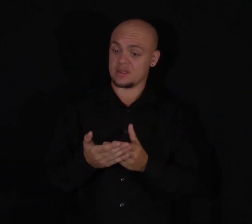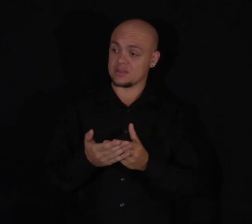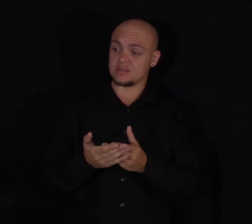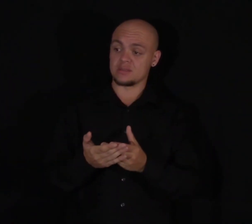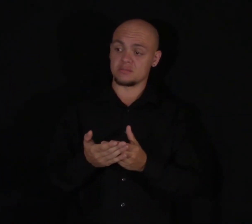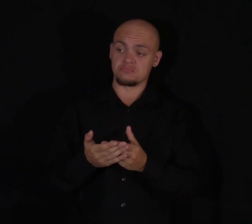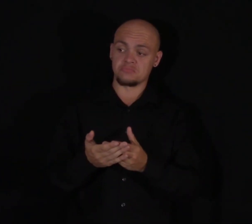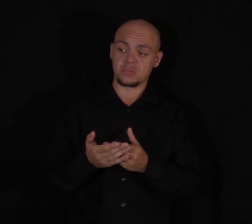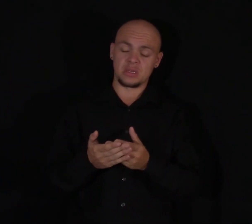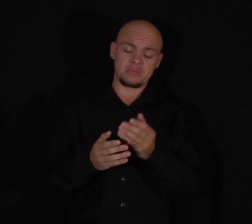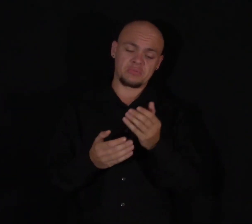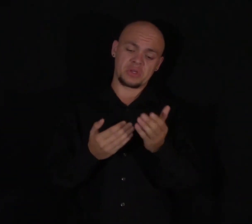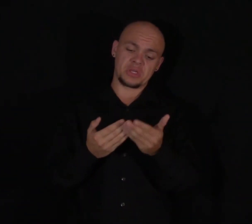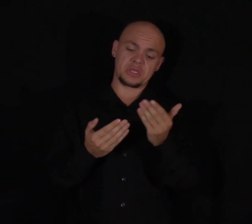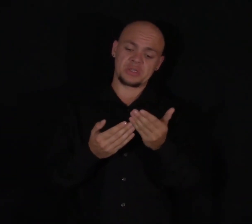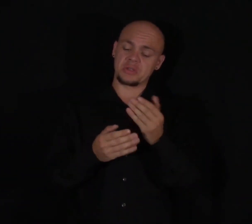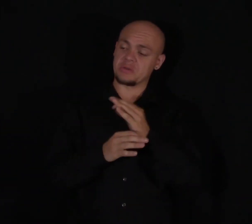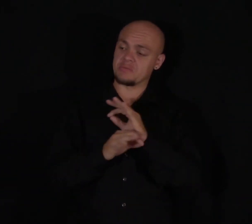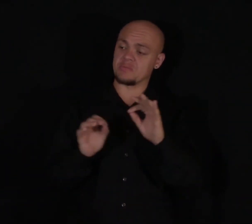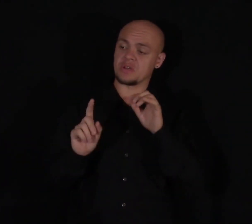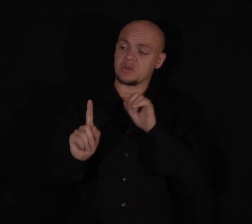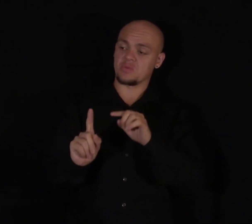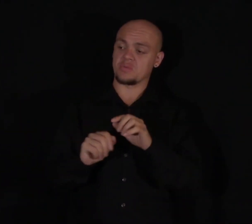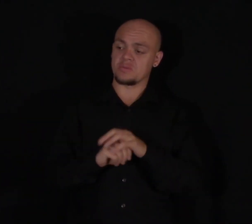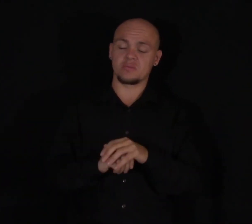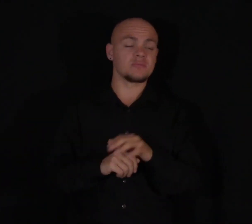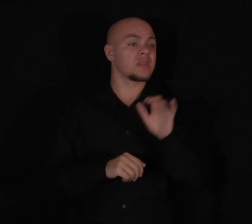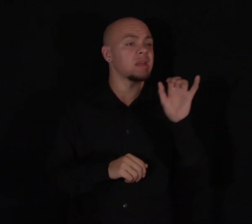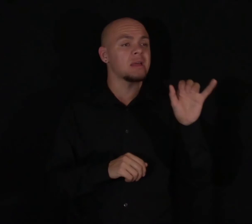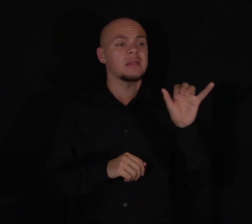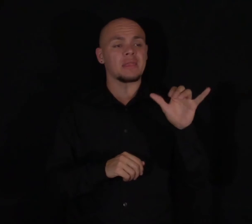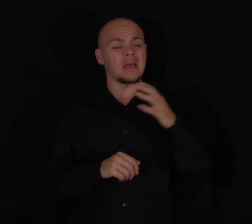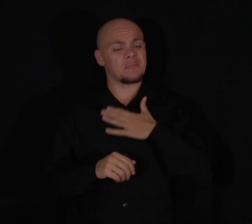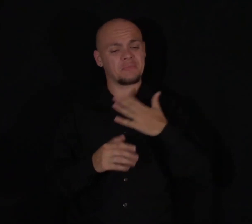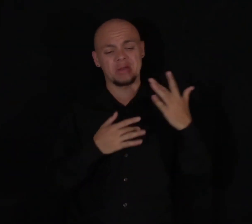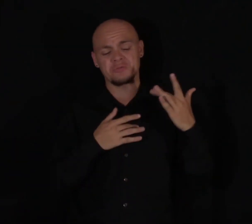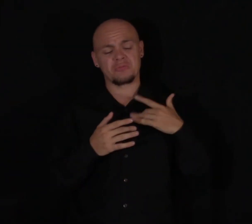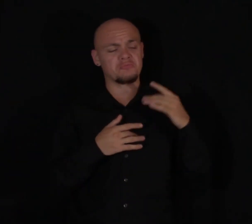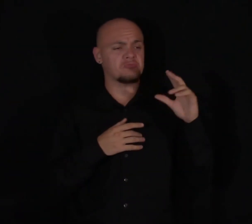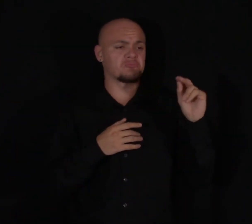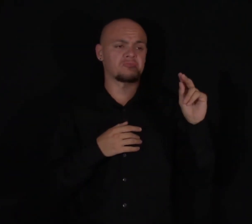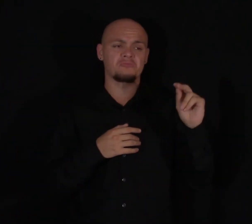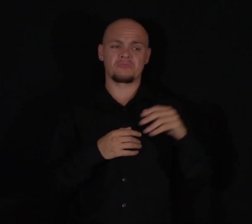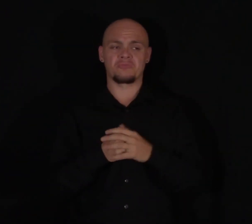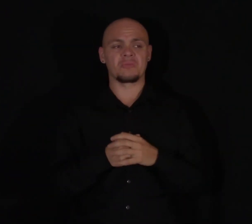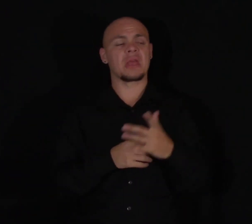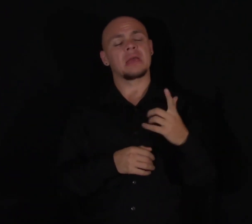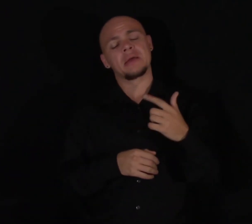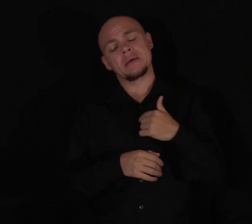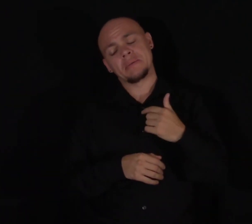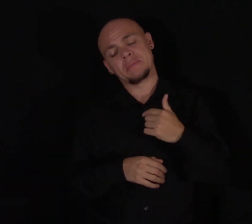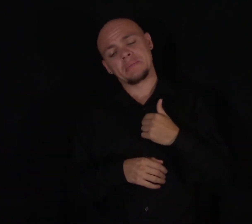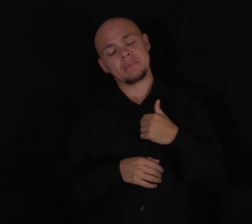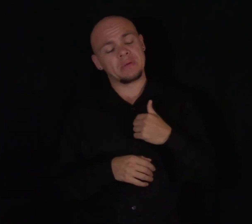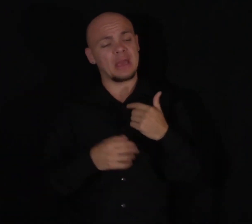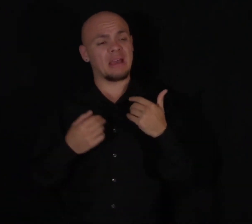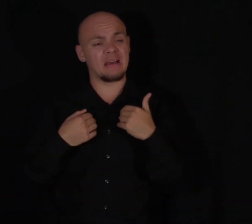criminal charge. That is my least concern. I am, by a course of strange events, become the